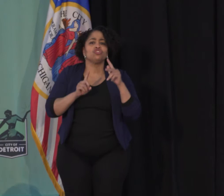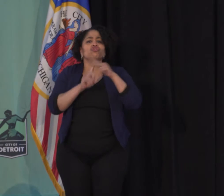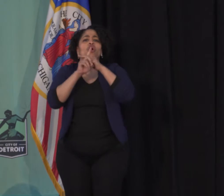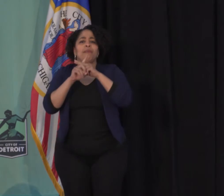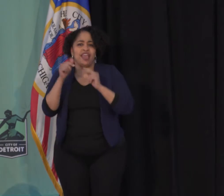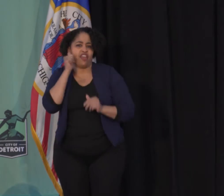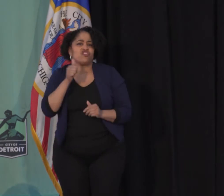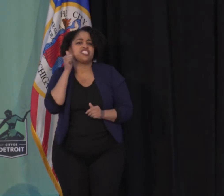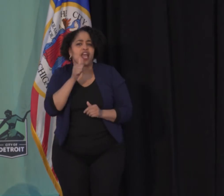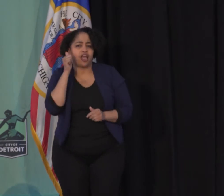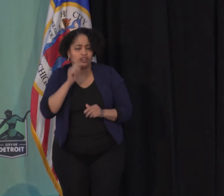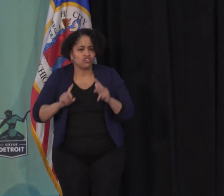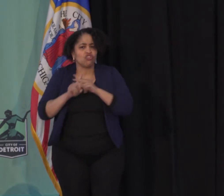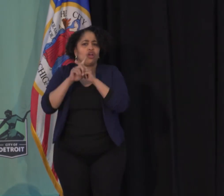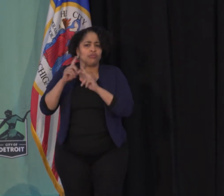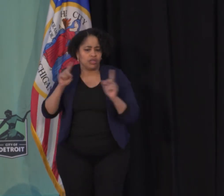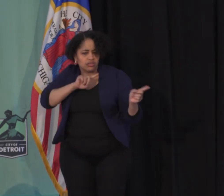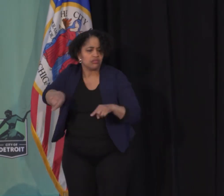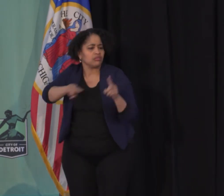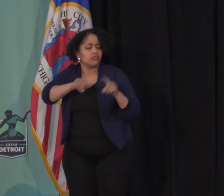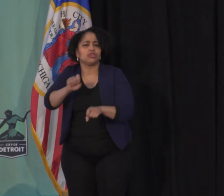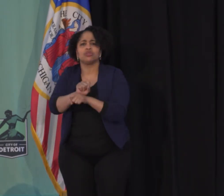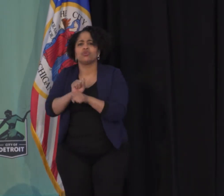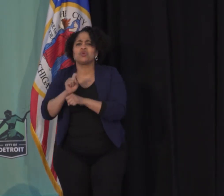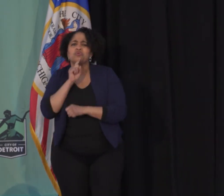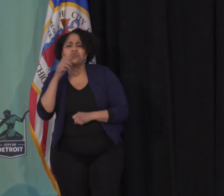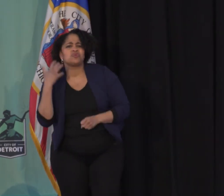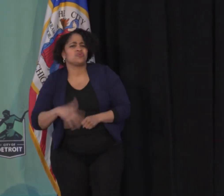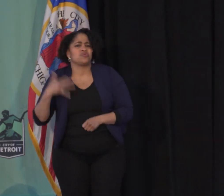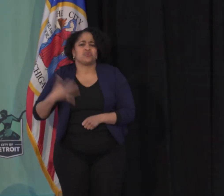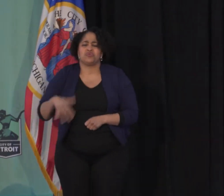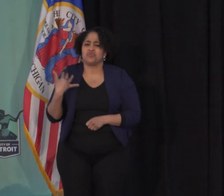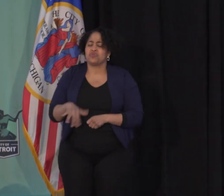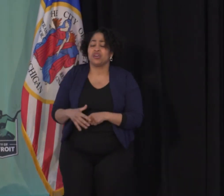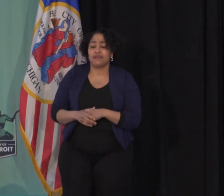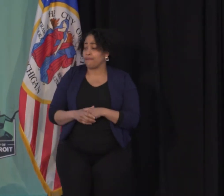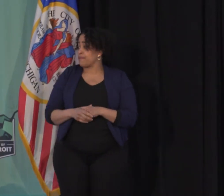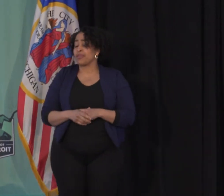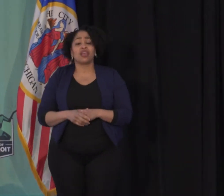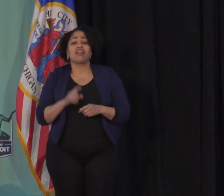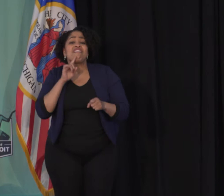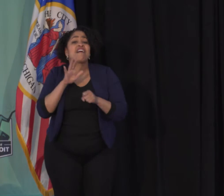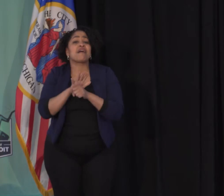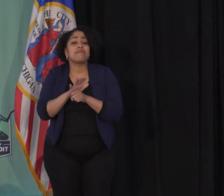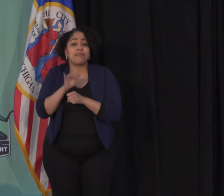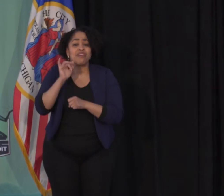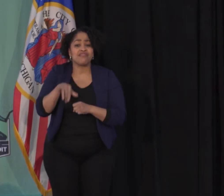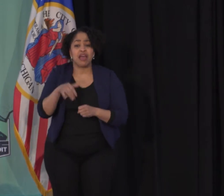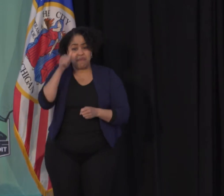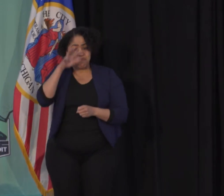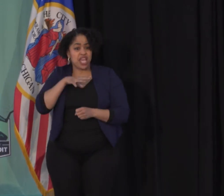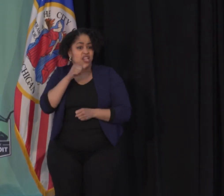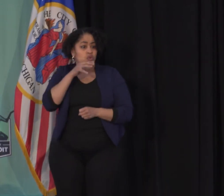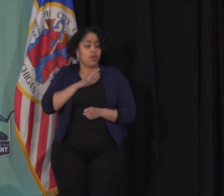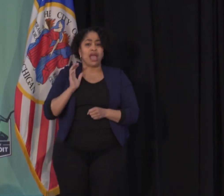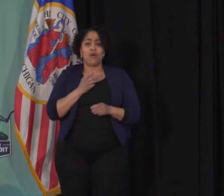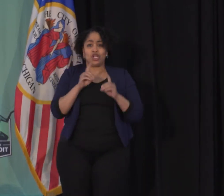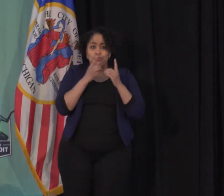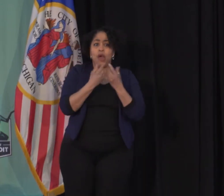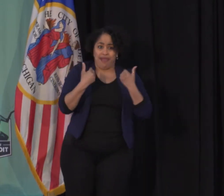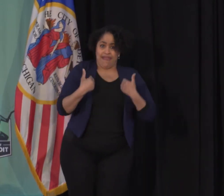day, doing this work. It's just incredible, the commitment that the men and women of our department